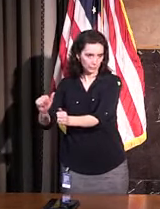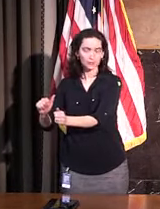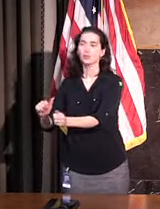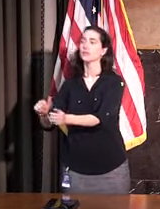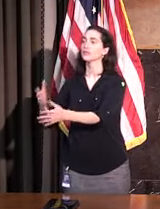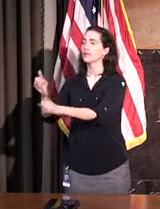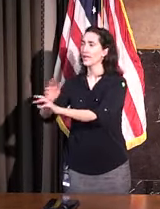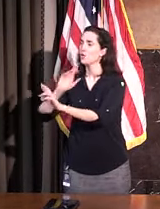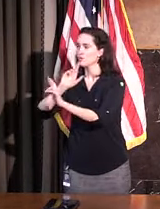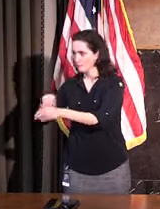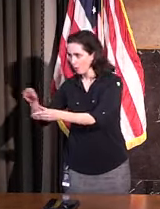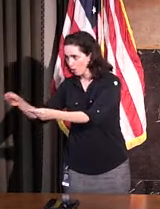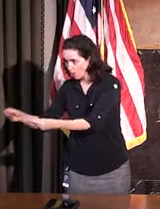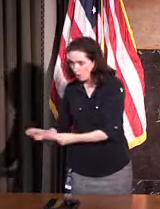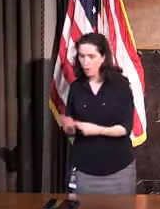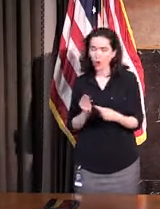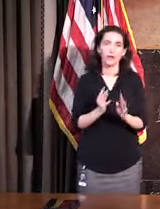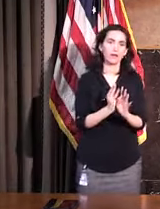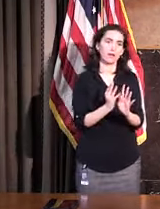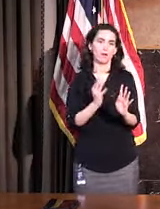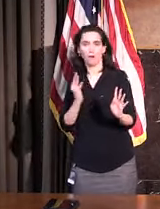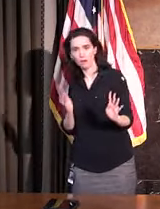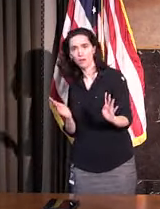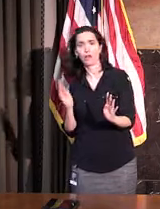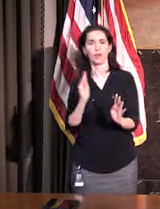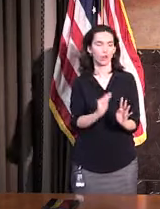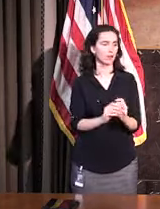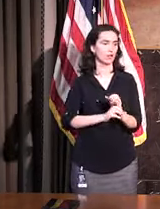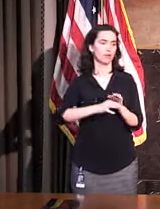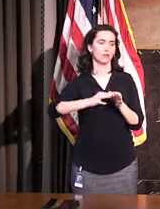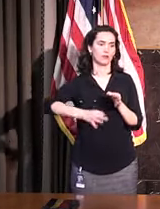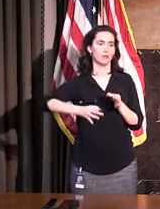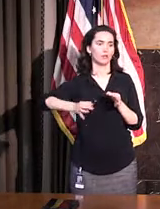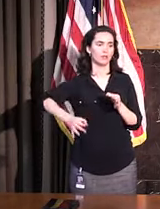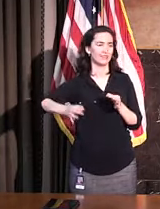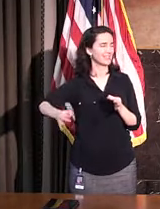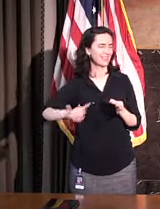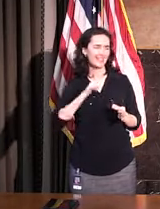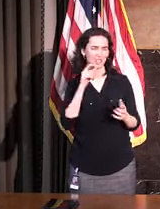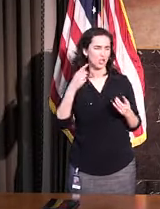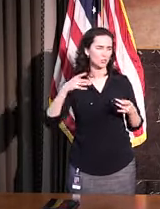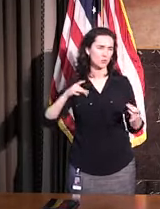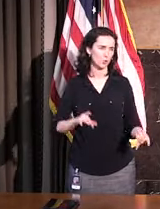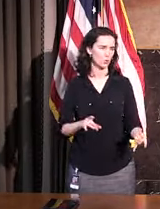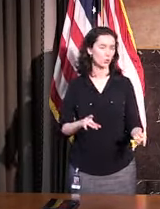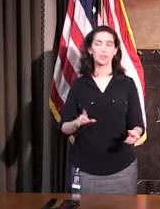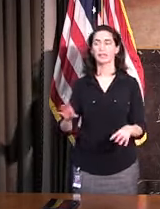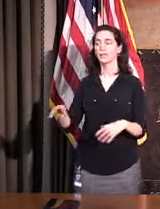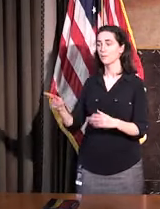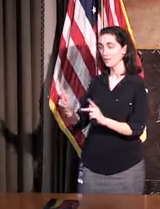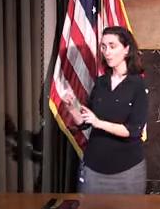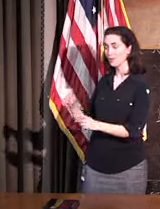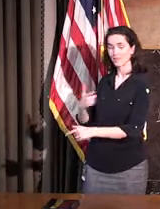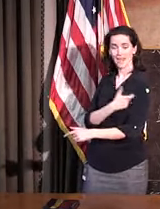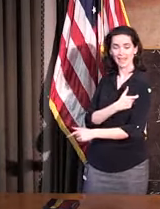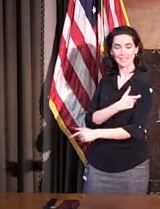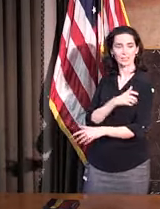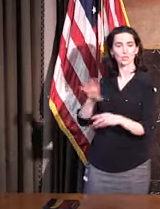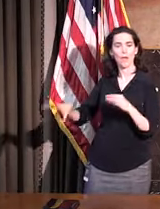get a report and then come back and get in line, and that would be terribly inefficient. You're putting another barrier